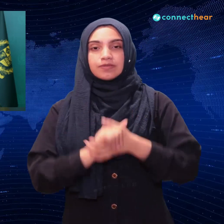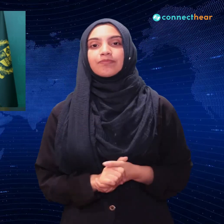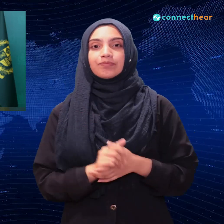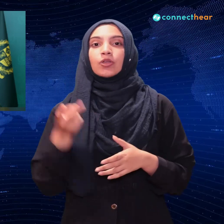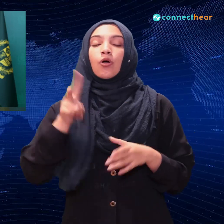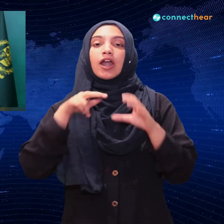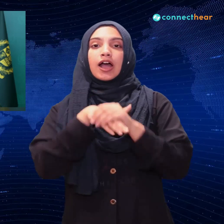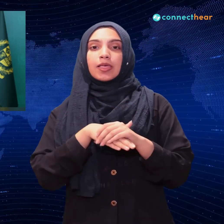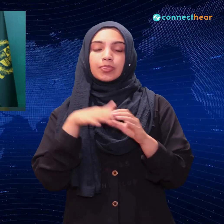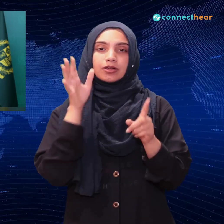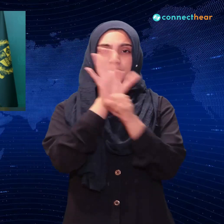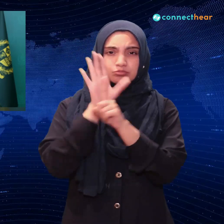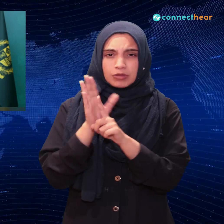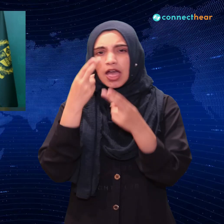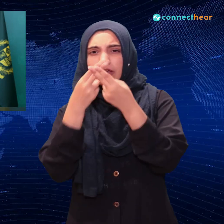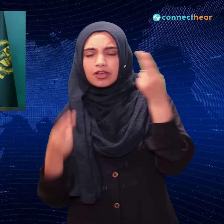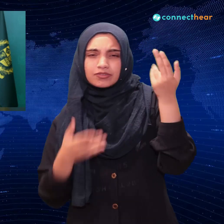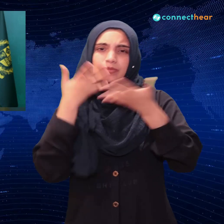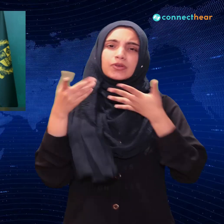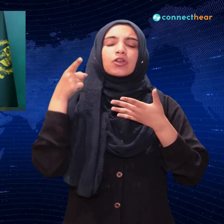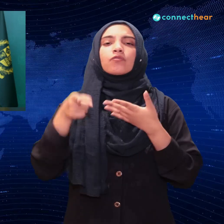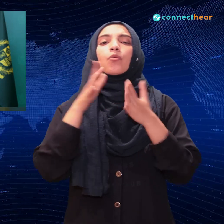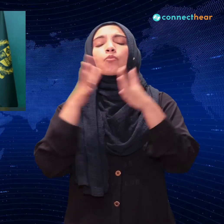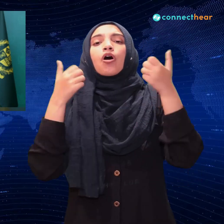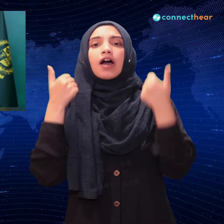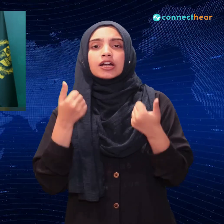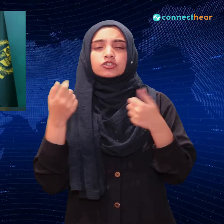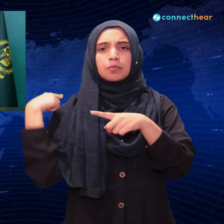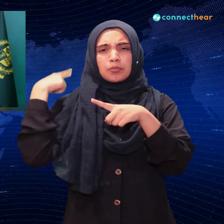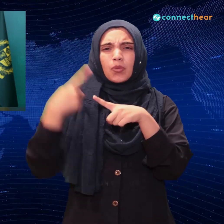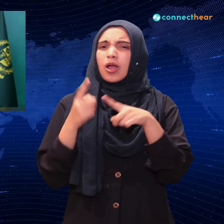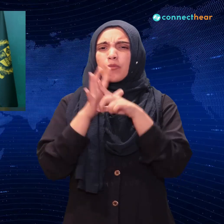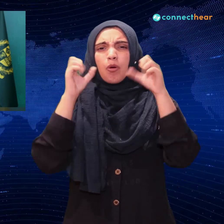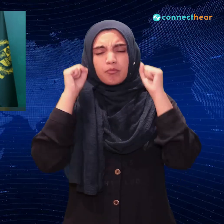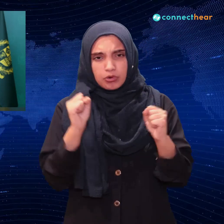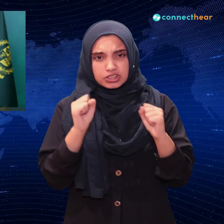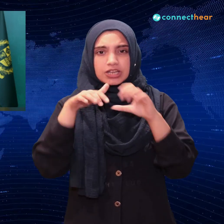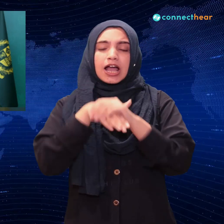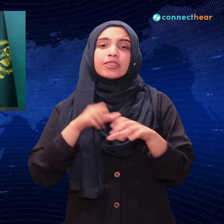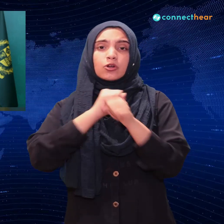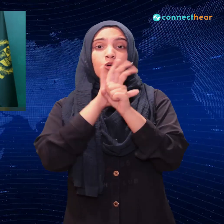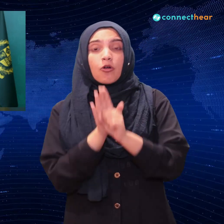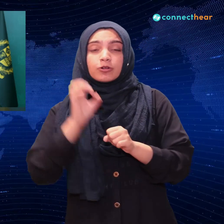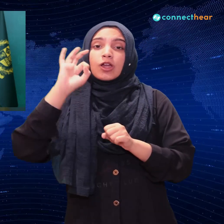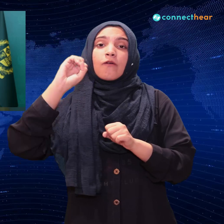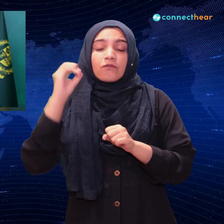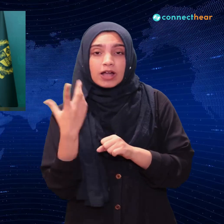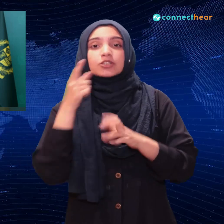Assembly skillfully under the difficult circumstances imposed by the COVID-19